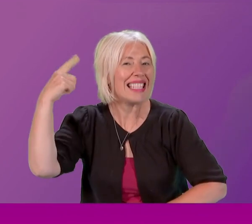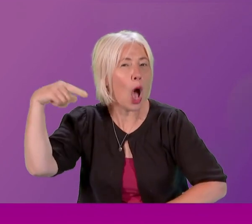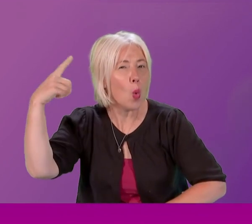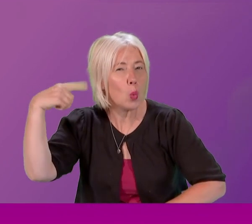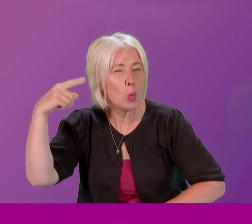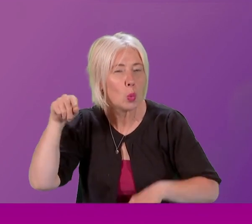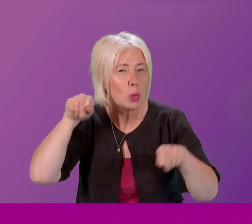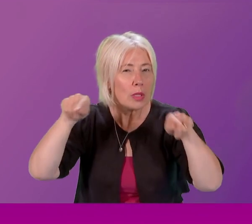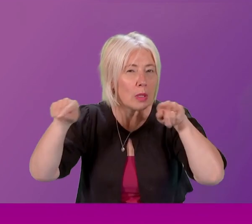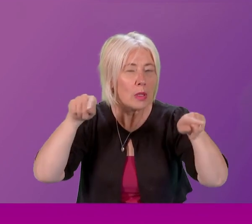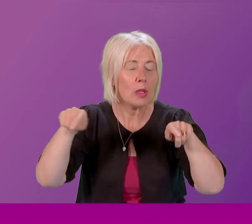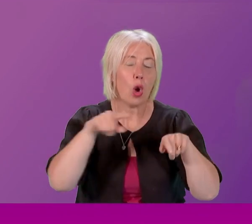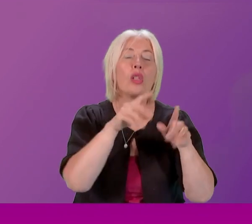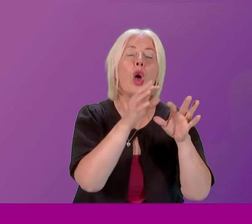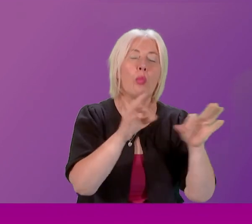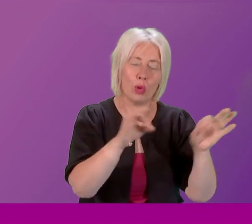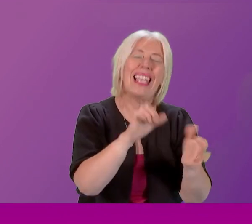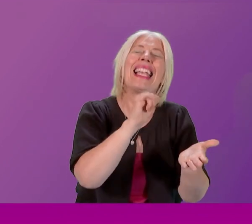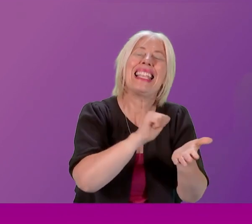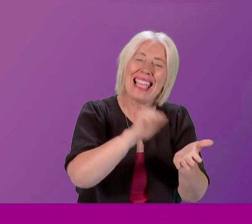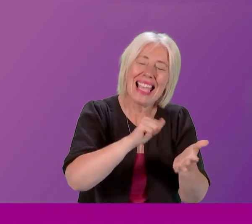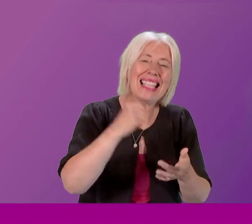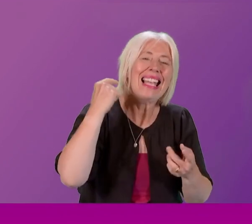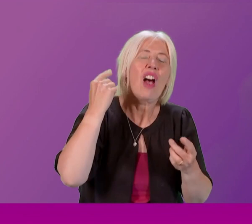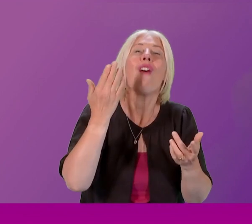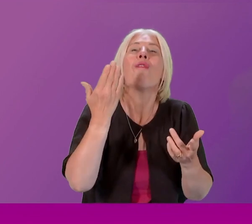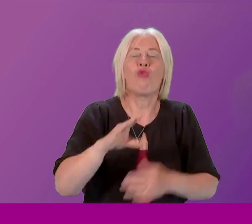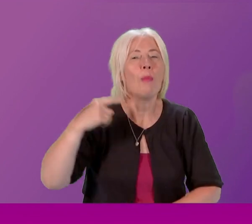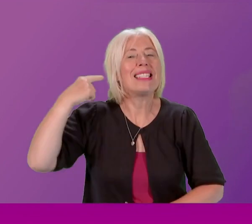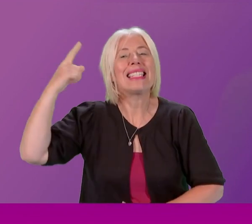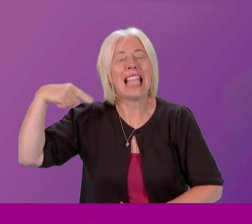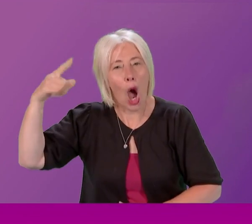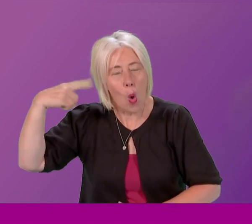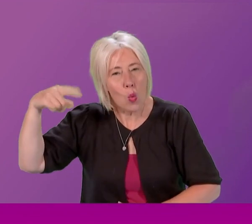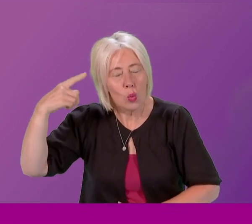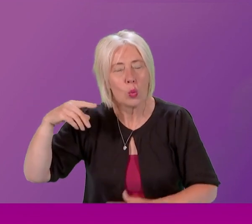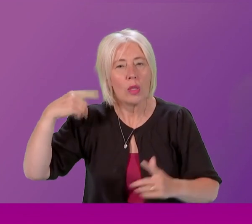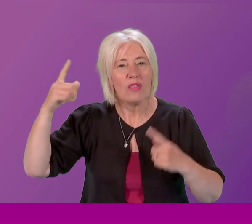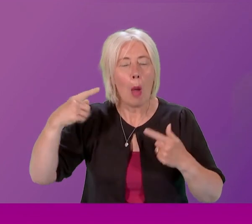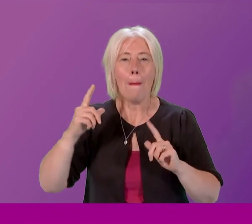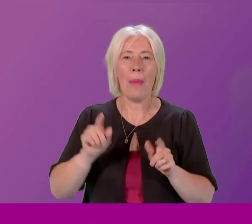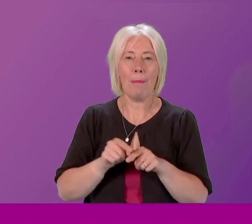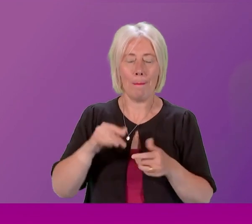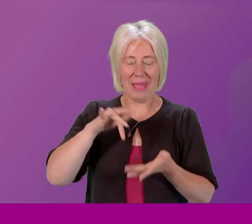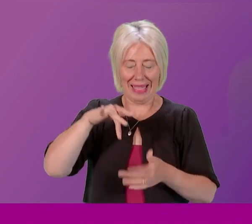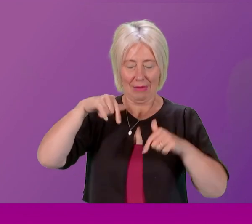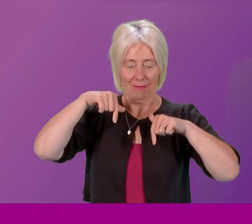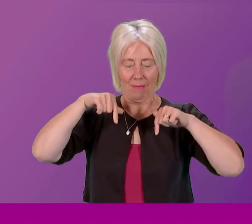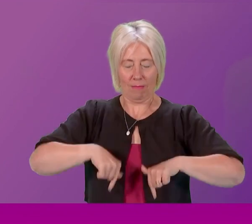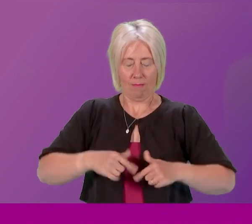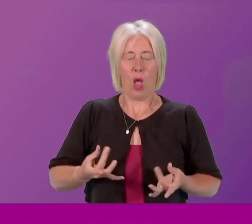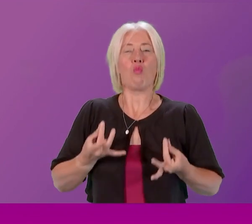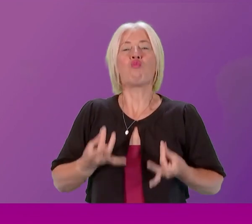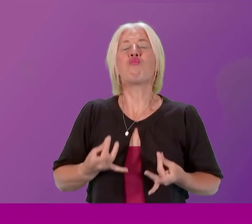music is about sound, and it stems from sound, but it stems from presence as well. You